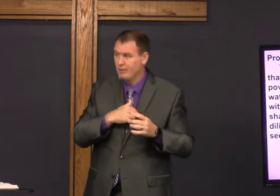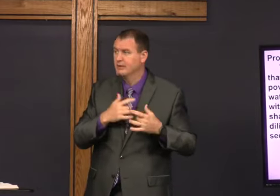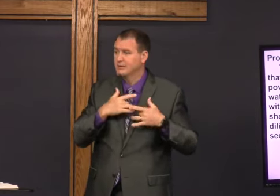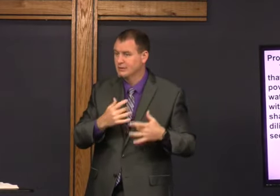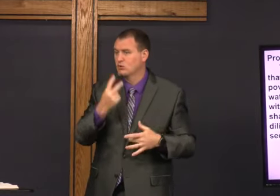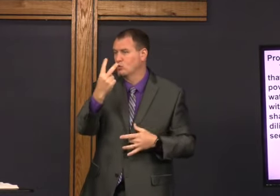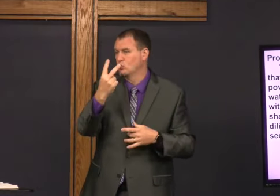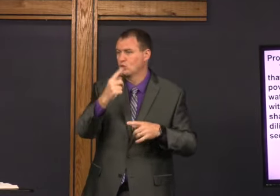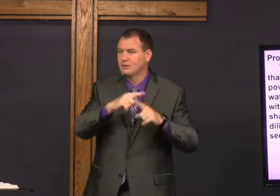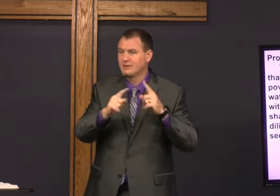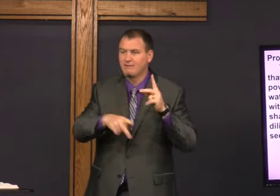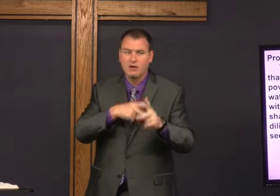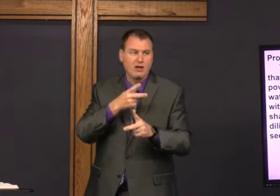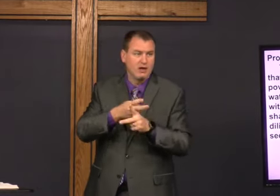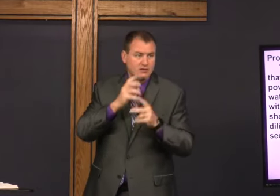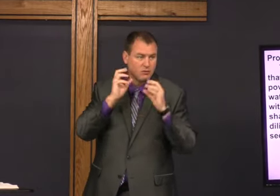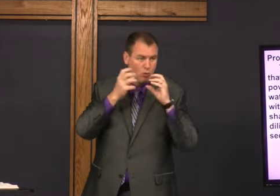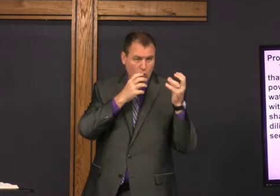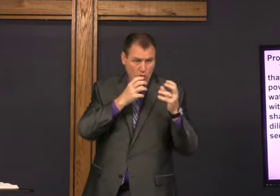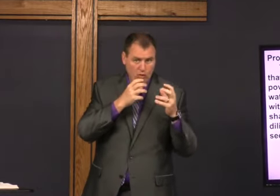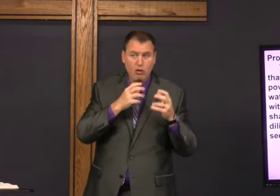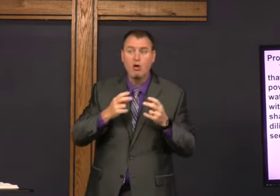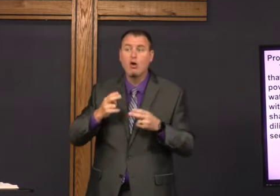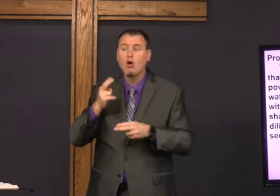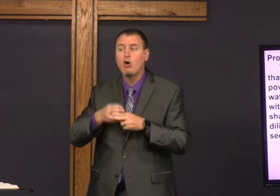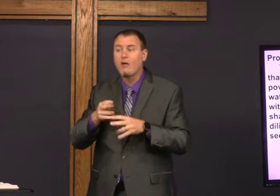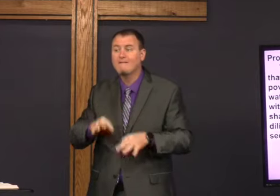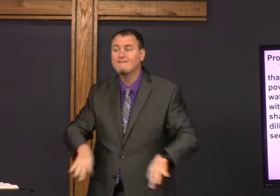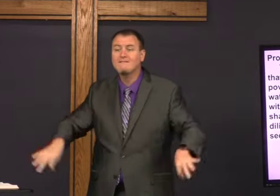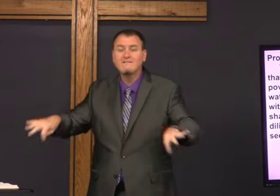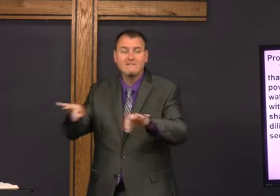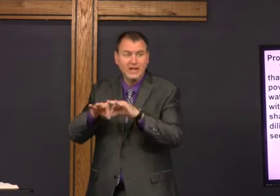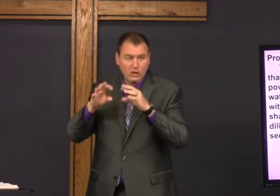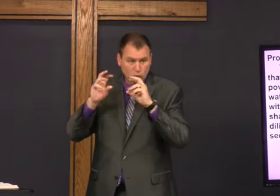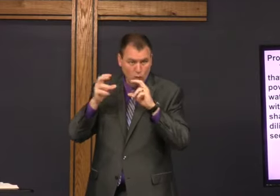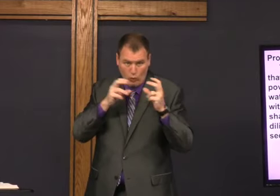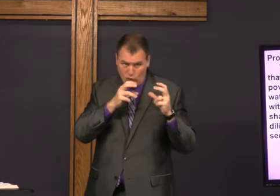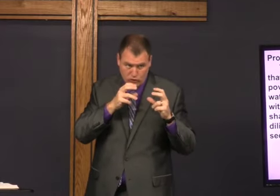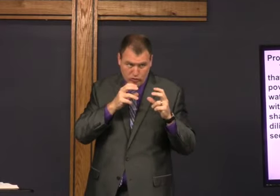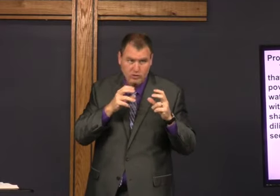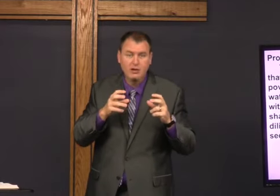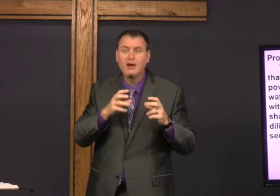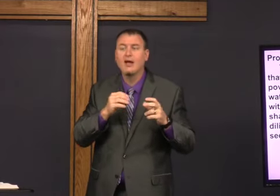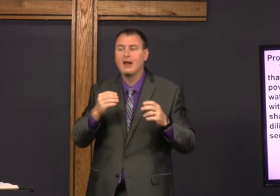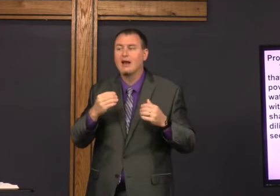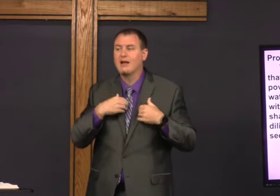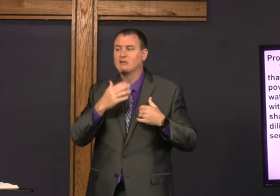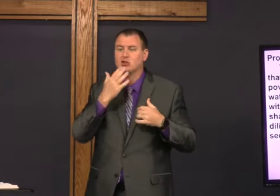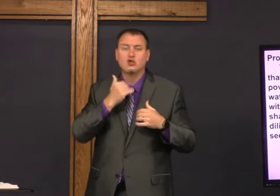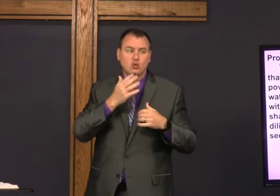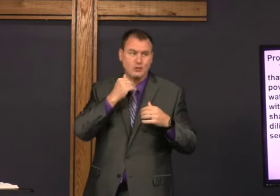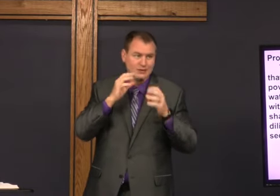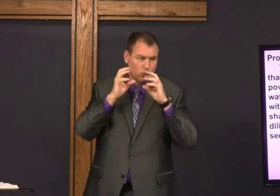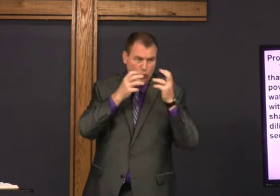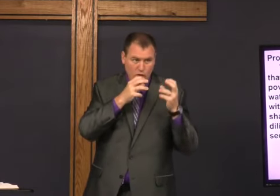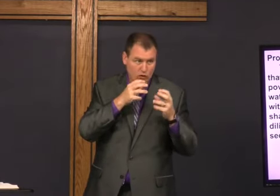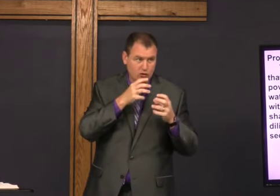There's more than two different kinds of corn, but usually we think about two different kinds. There's field corn and then there's sweet